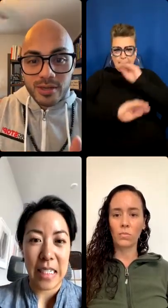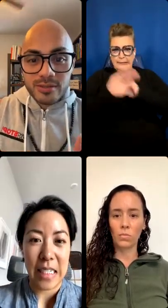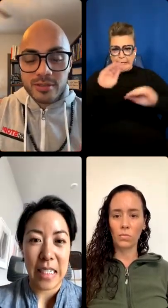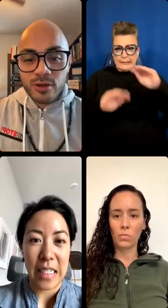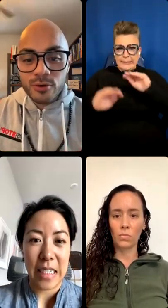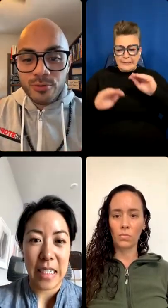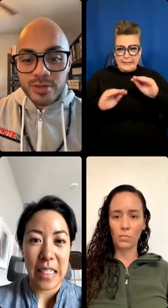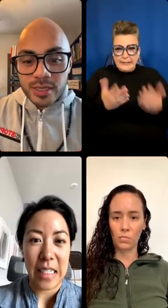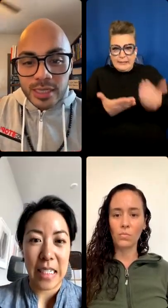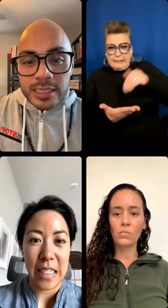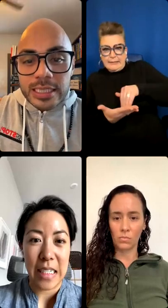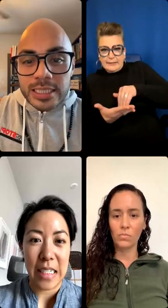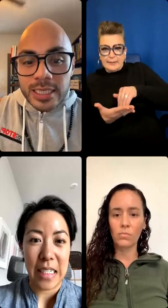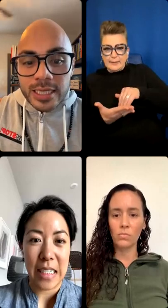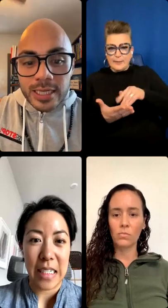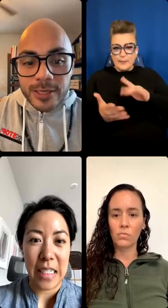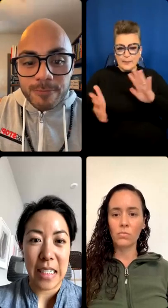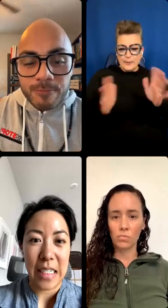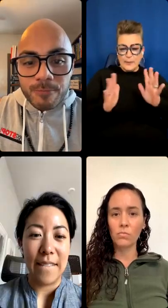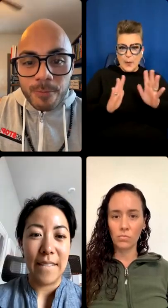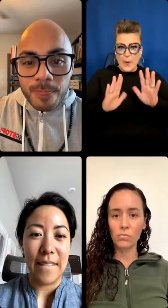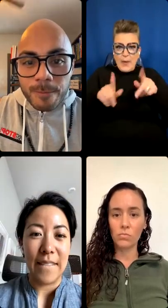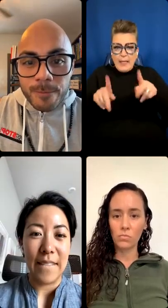redo it. So let's see.